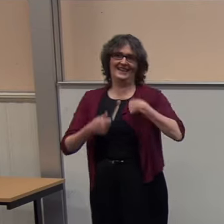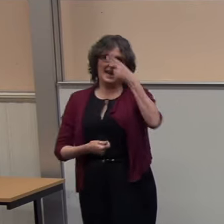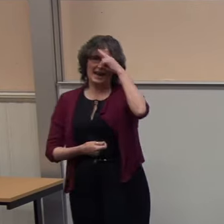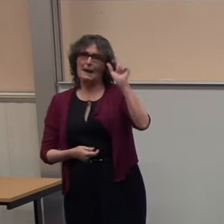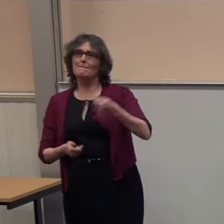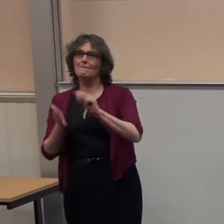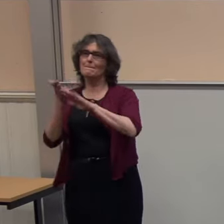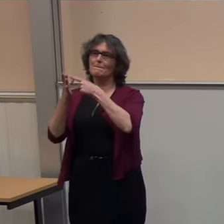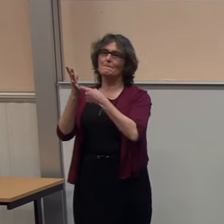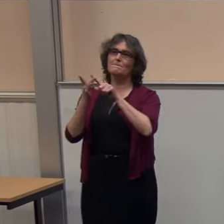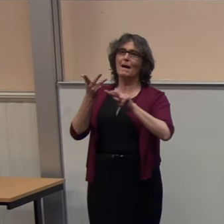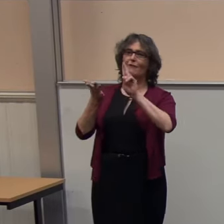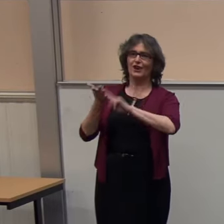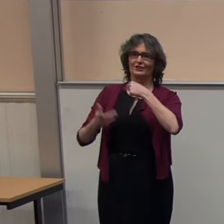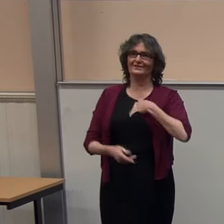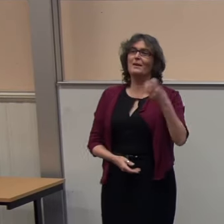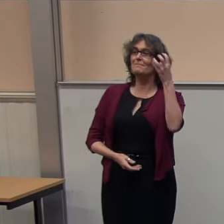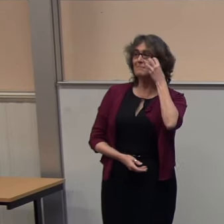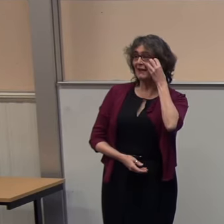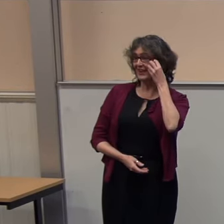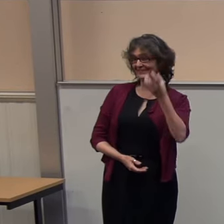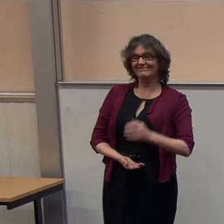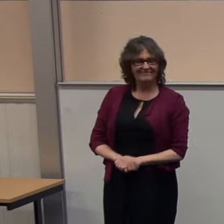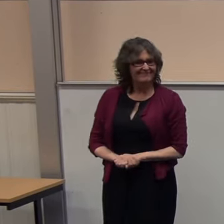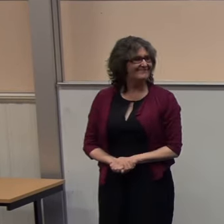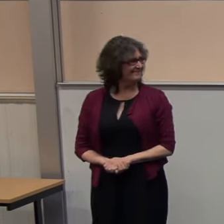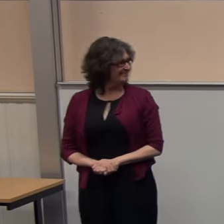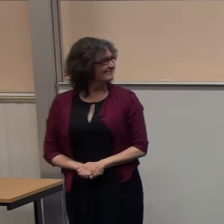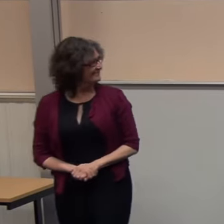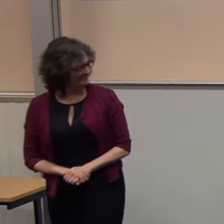Hi, my name's Marion. Marion.